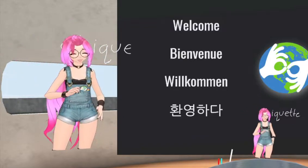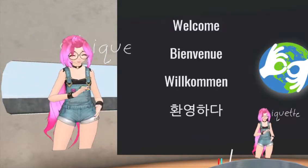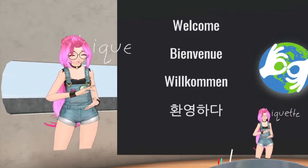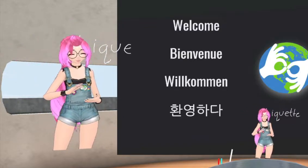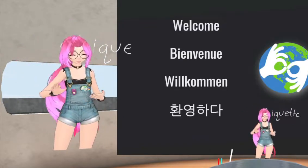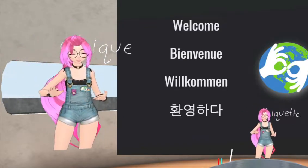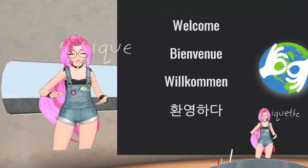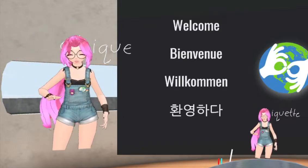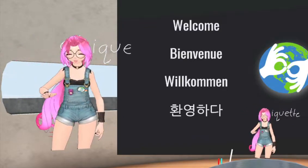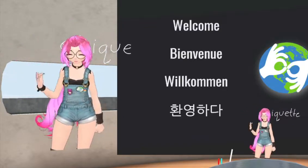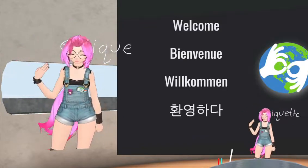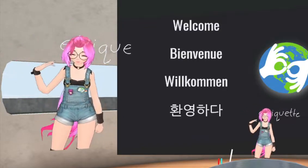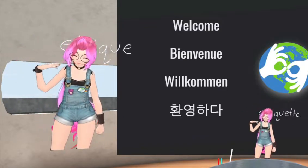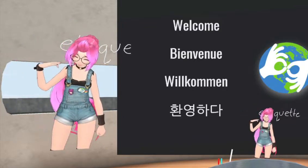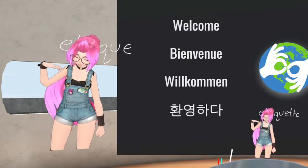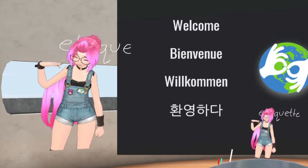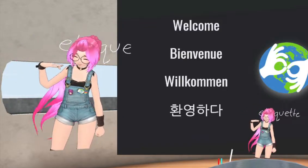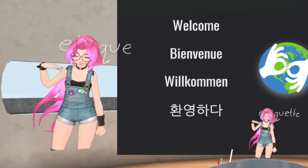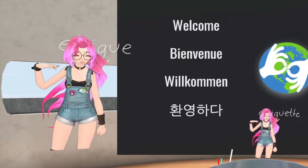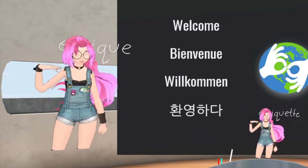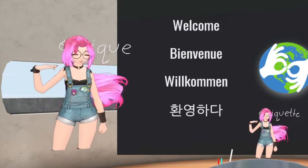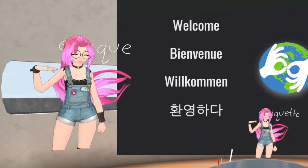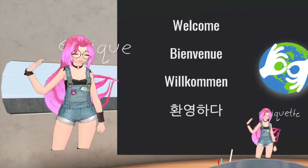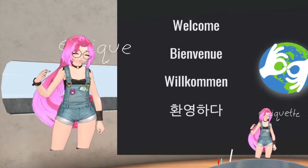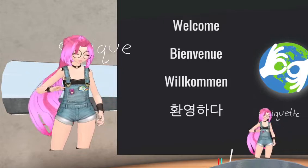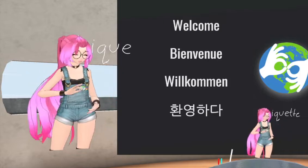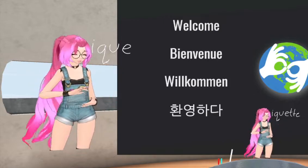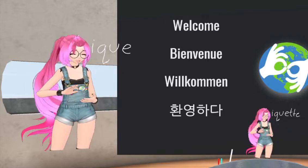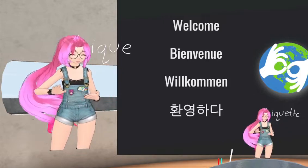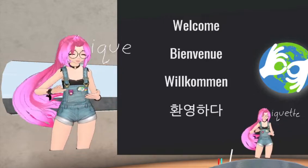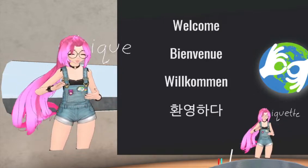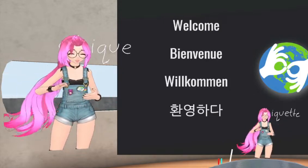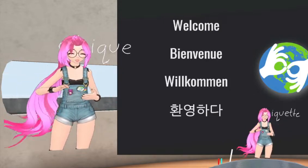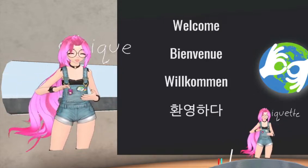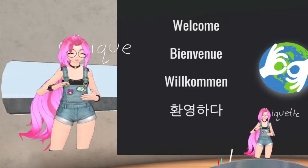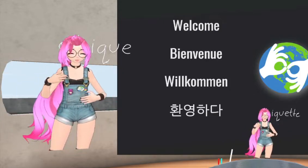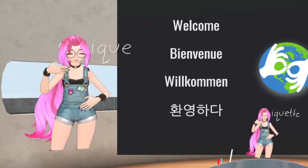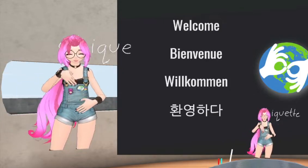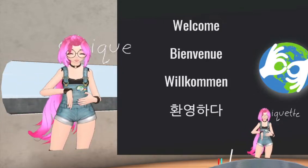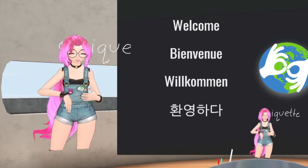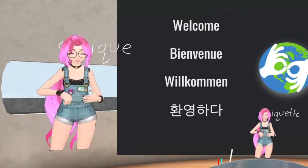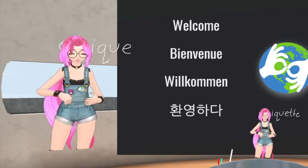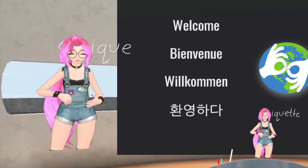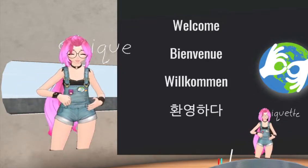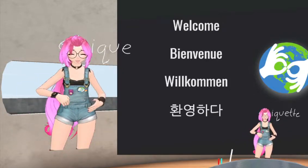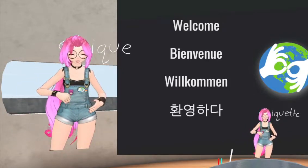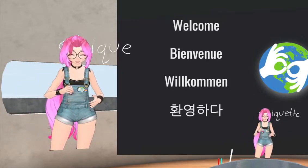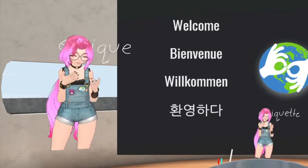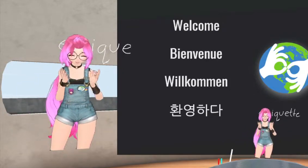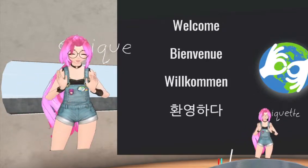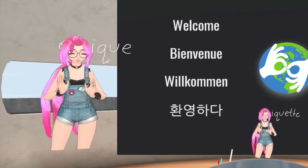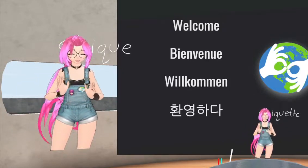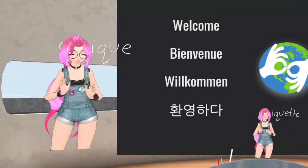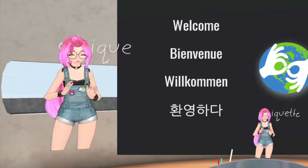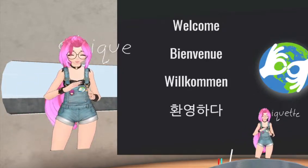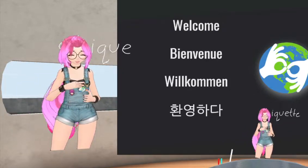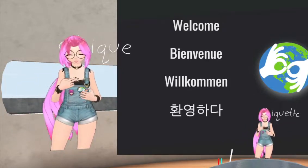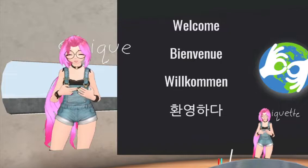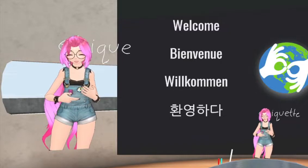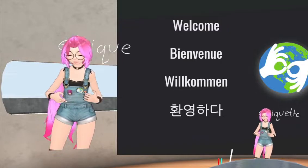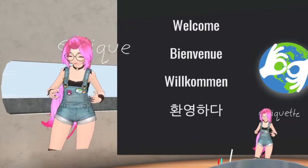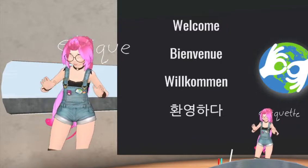very small with my friend and just saying my own private thing, it's probably a good guess that they want to be left alone and have